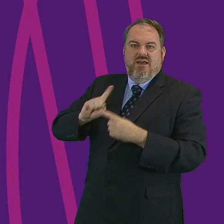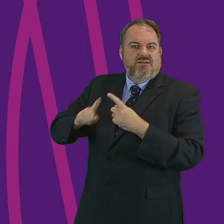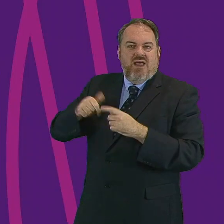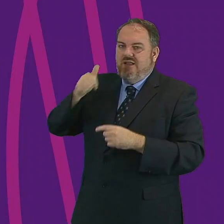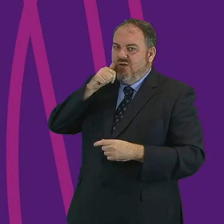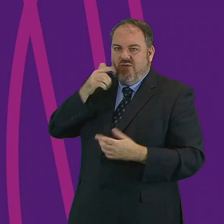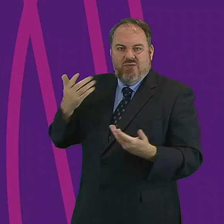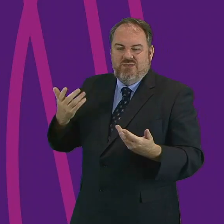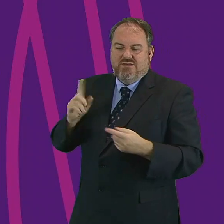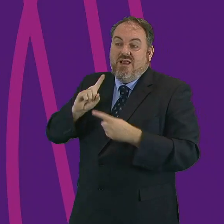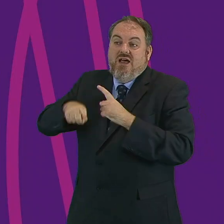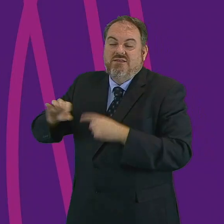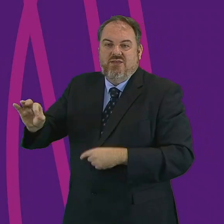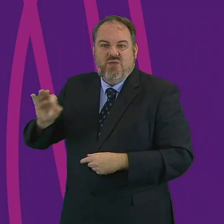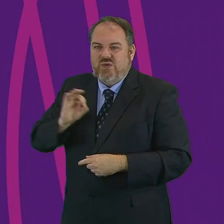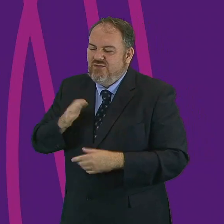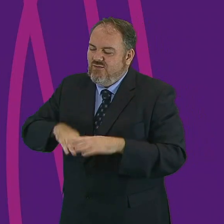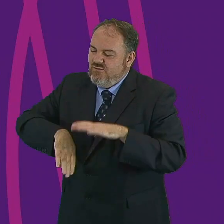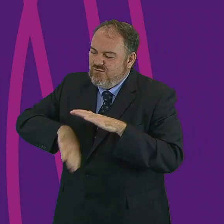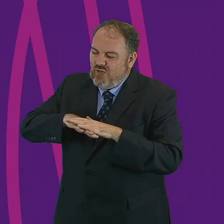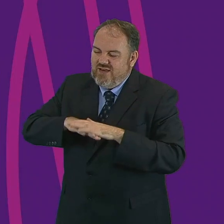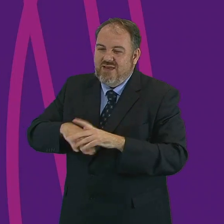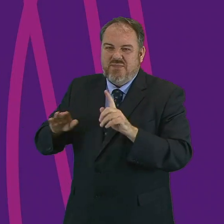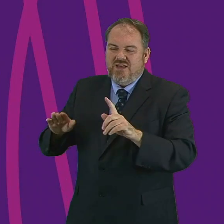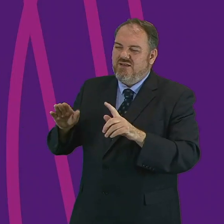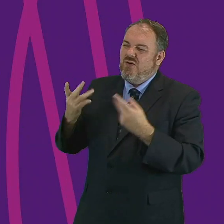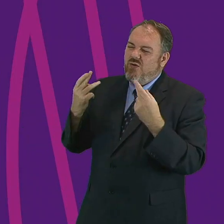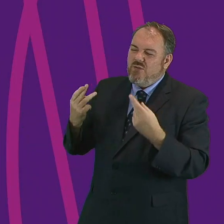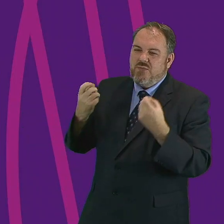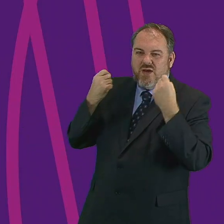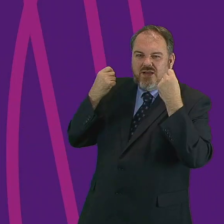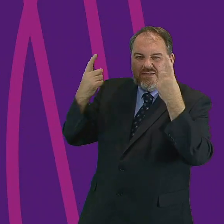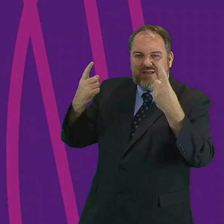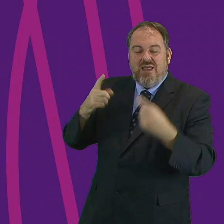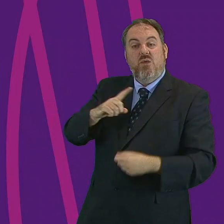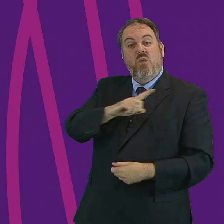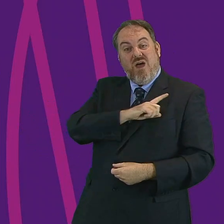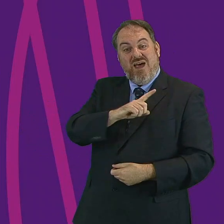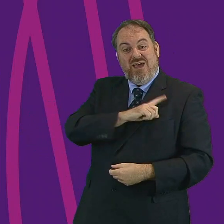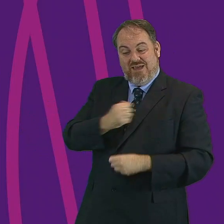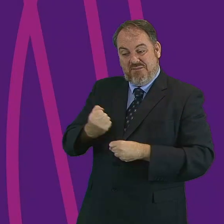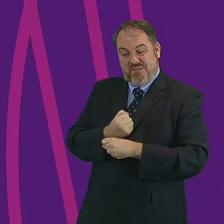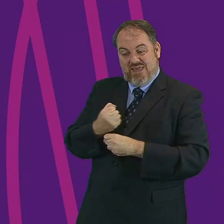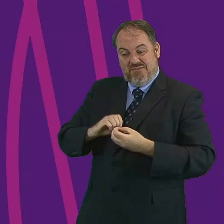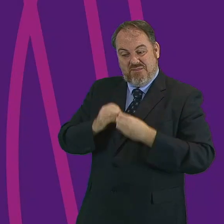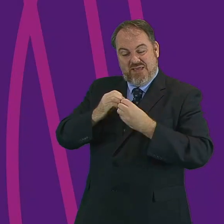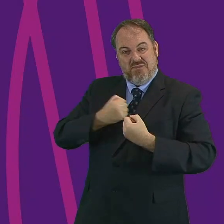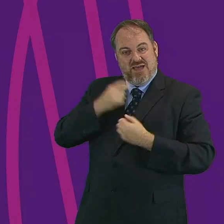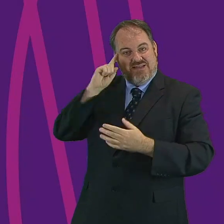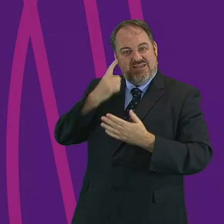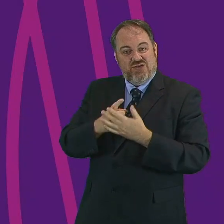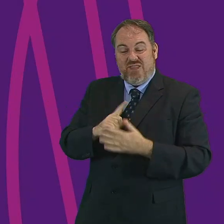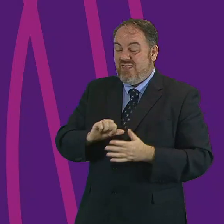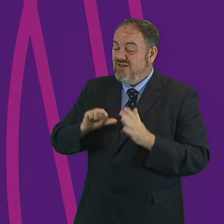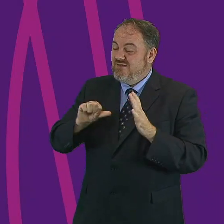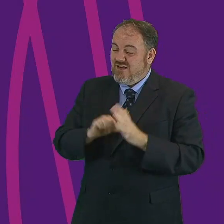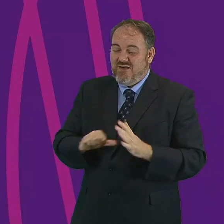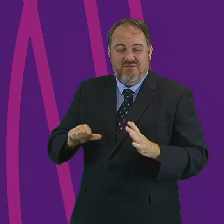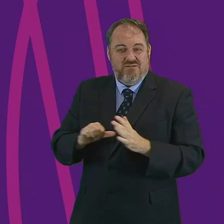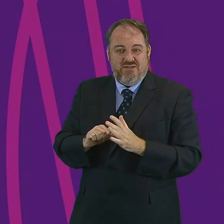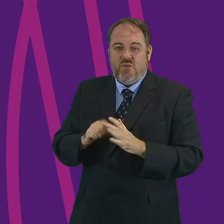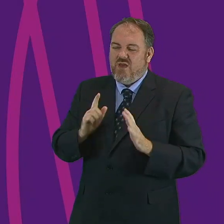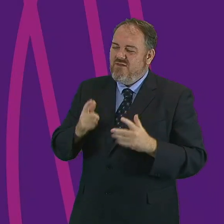people, whether you agree or disagree with the conclusions we are reaching here, is please don't doubt the care and the